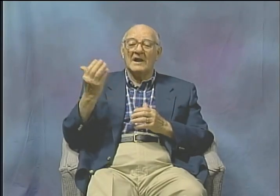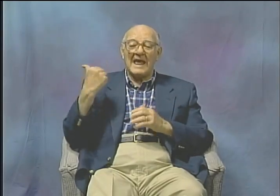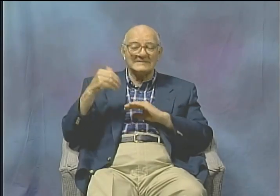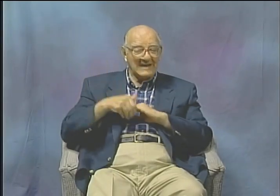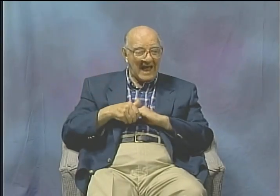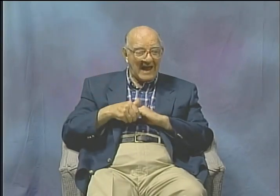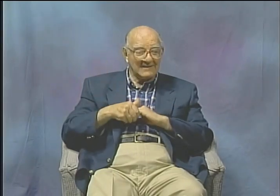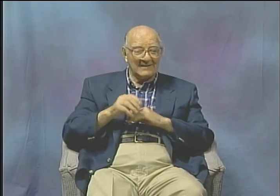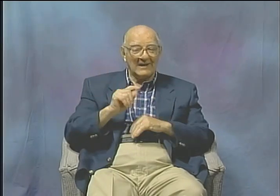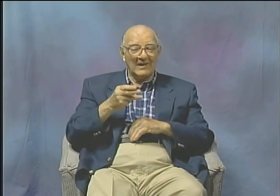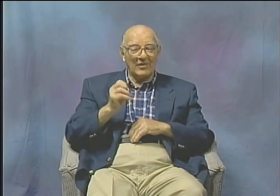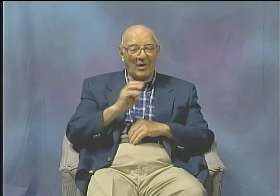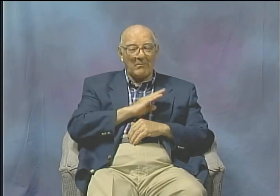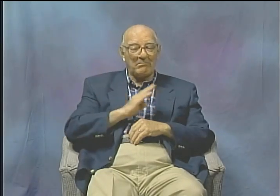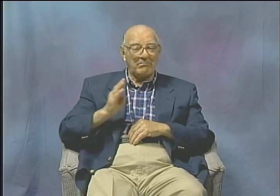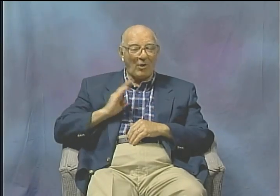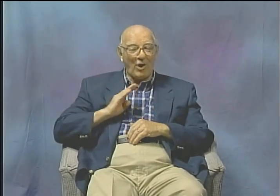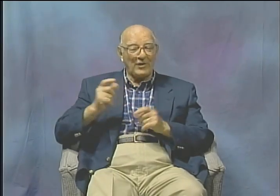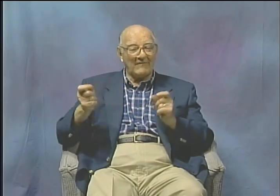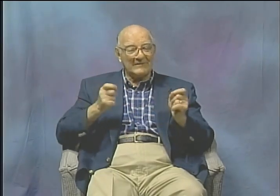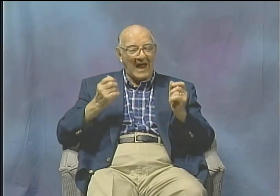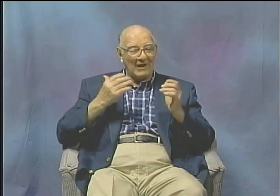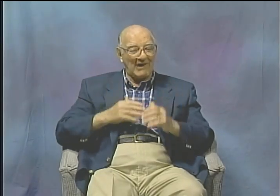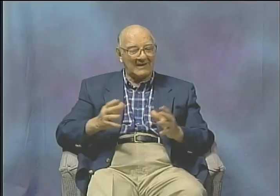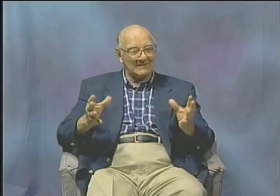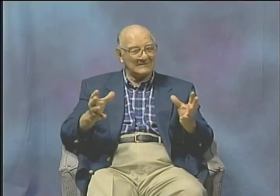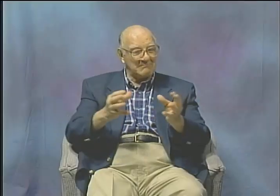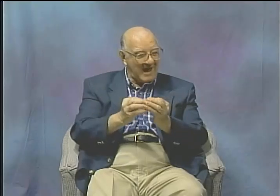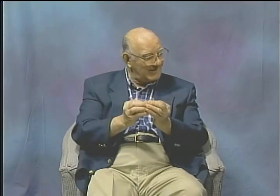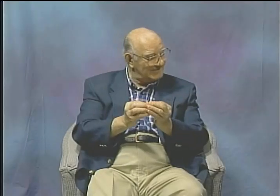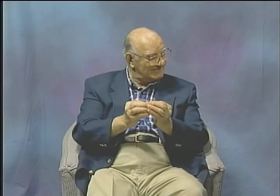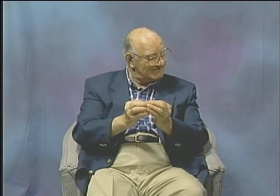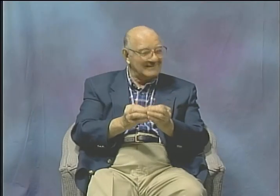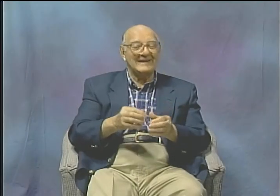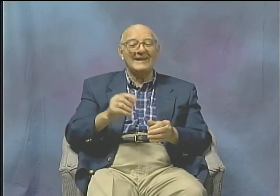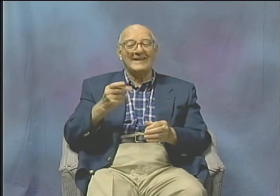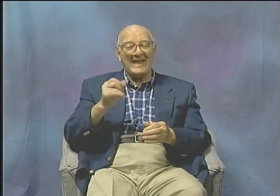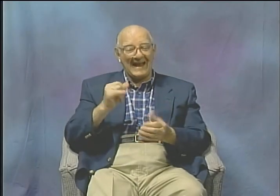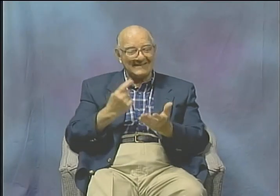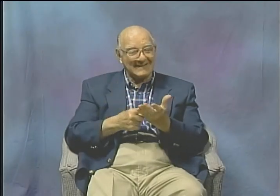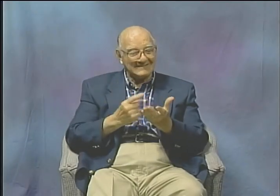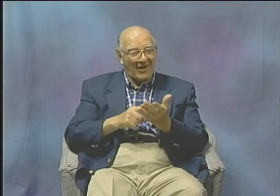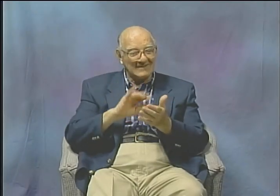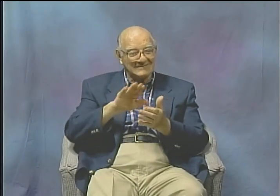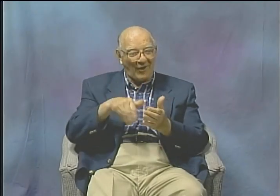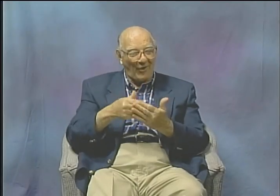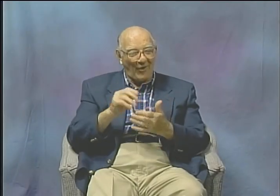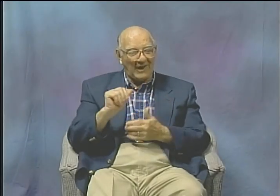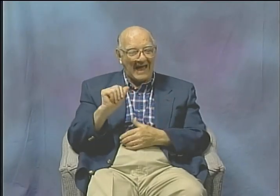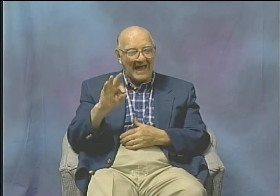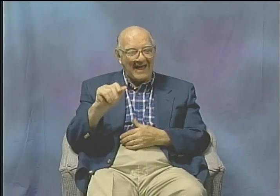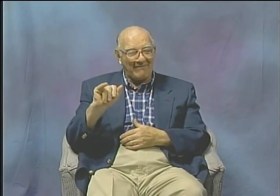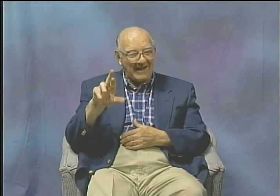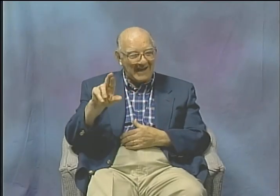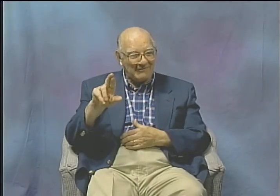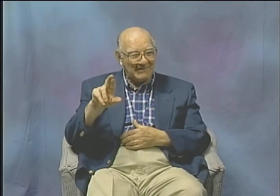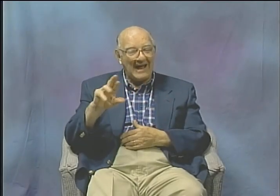last night the board of directors met. They discussed the whole affair and